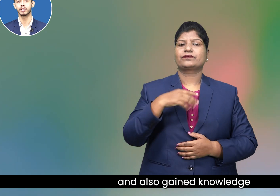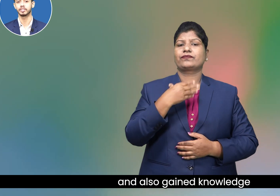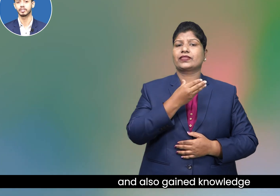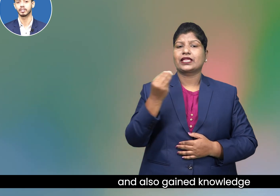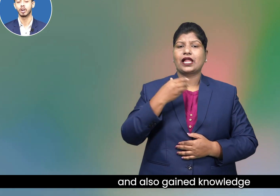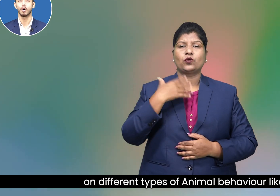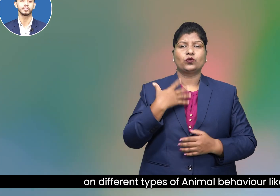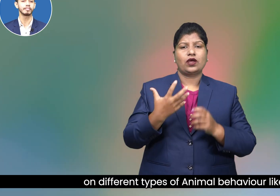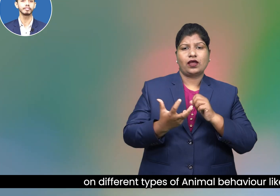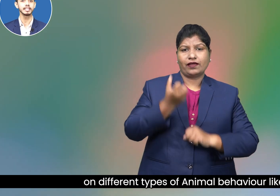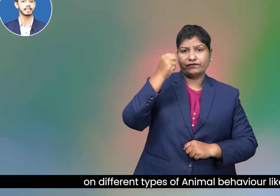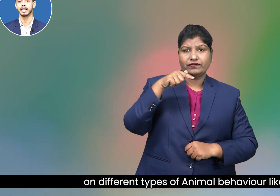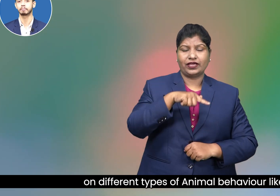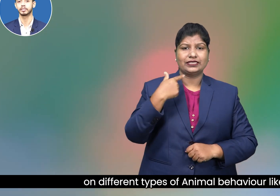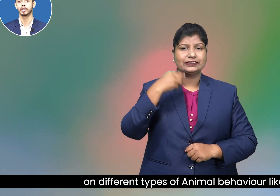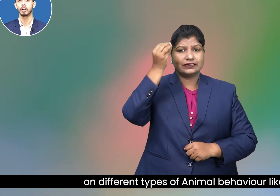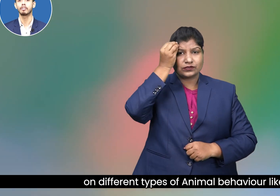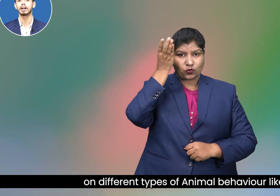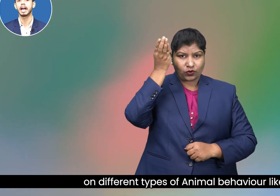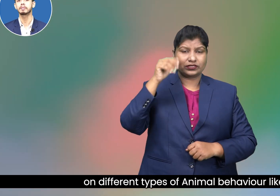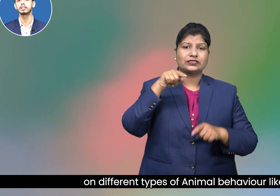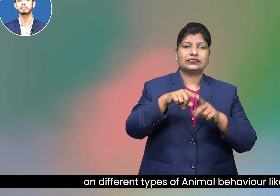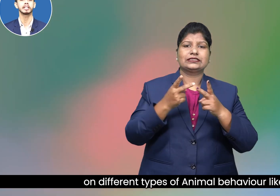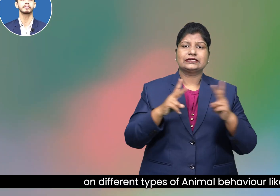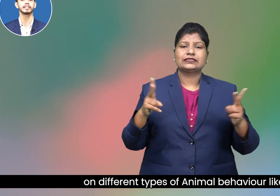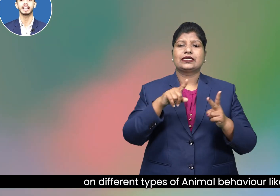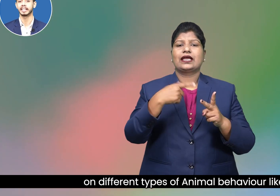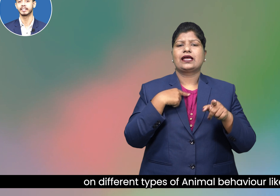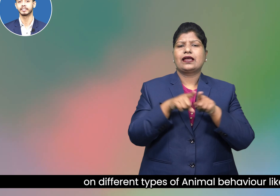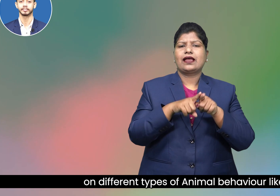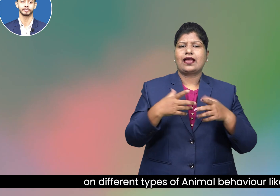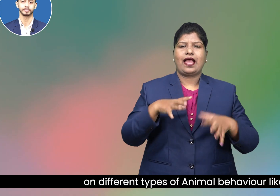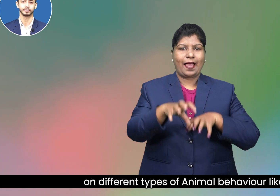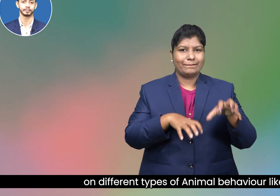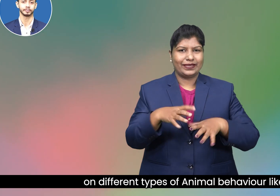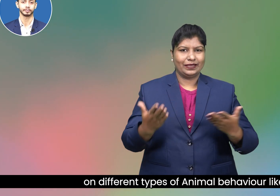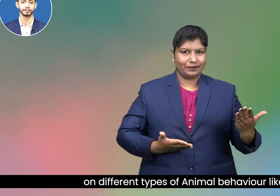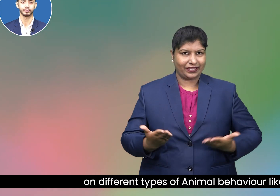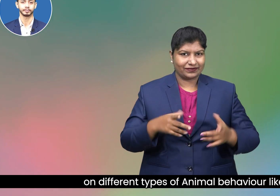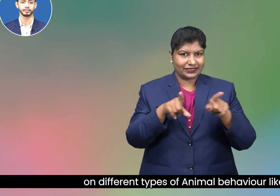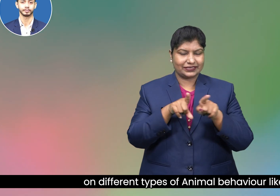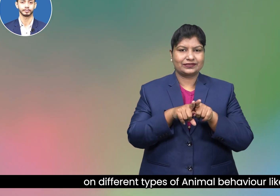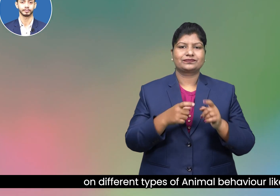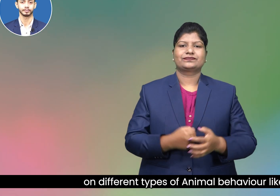gain knowledge on different types of animal behavior like